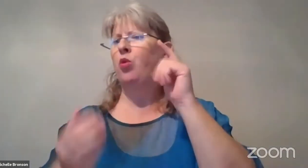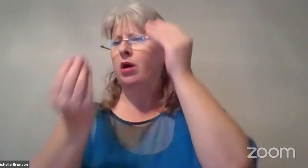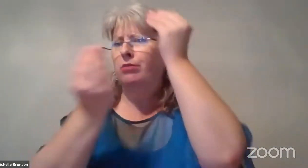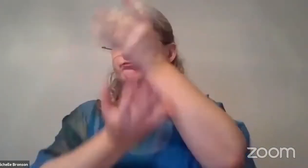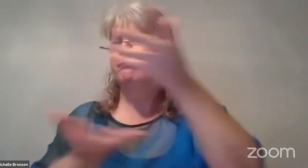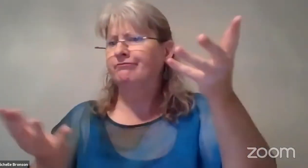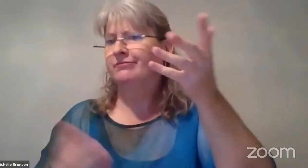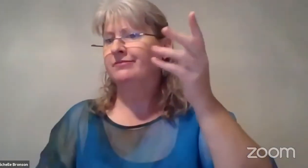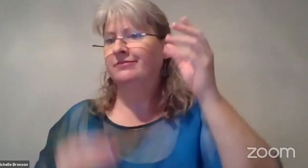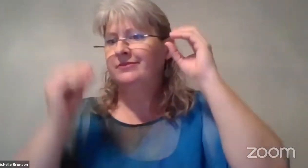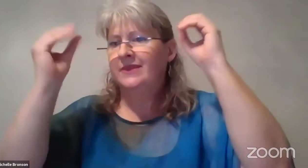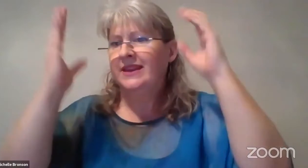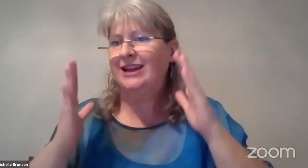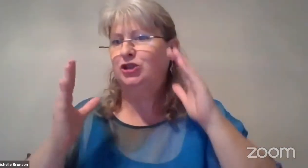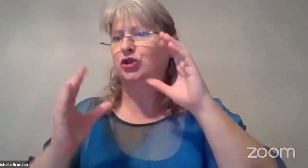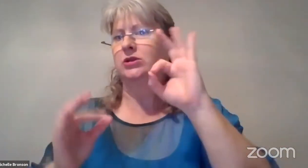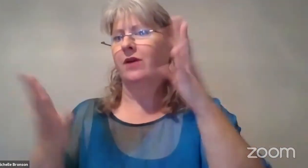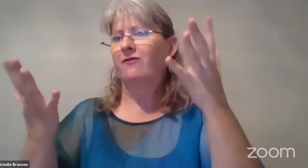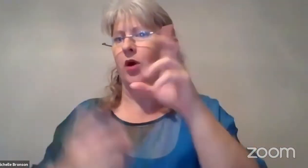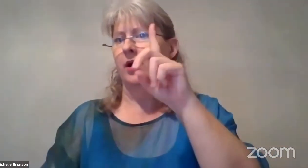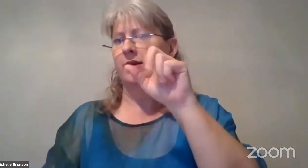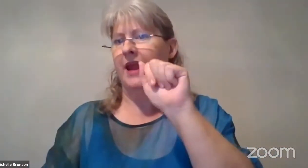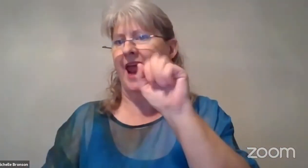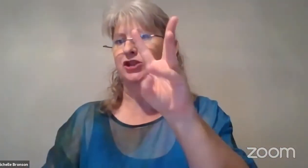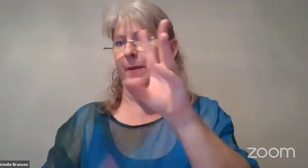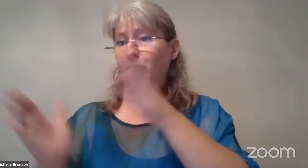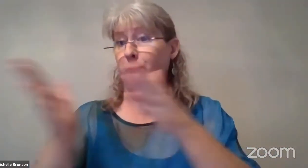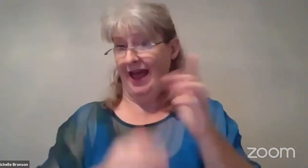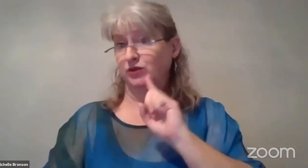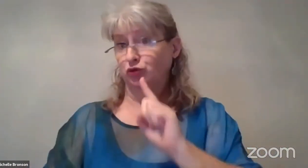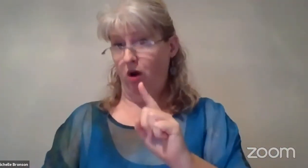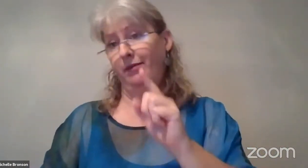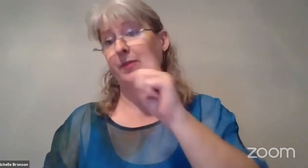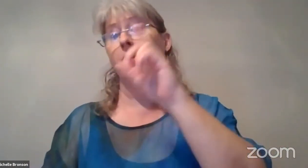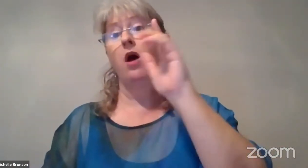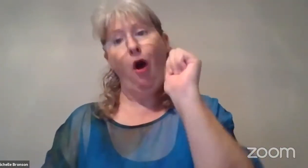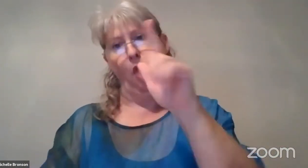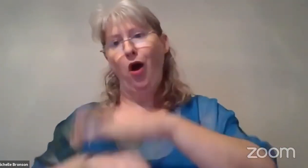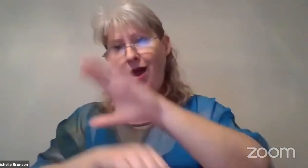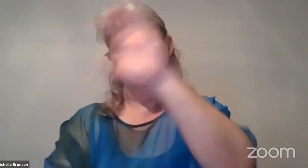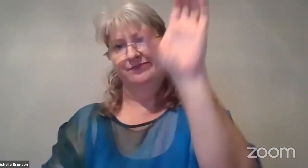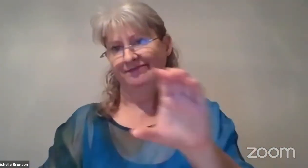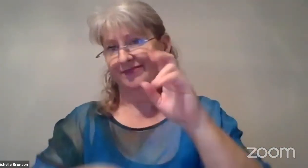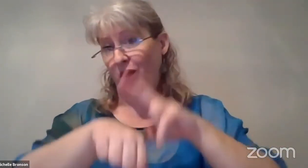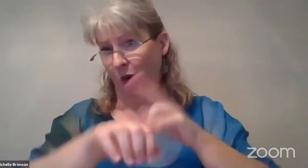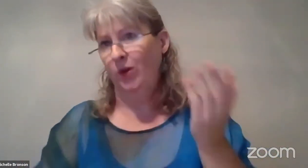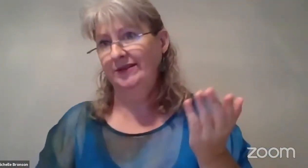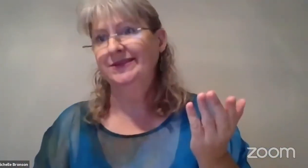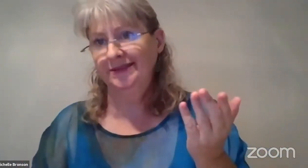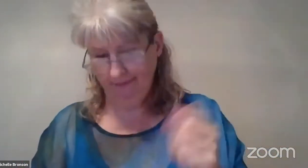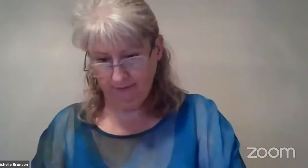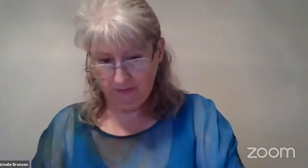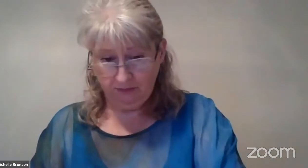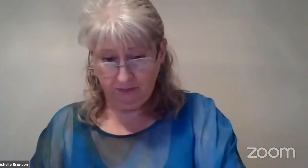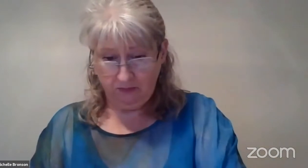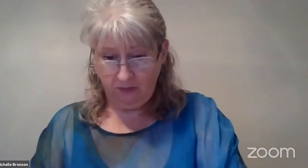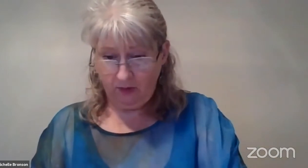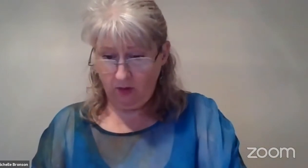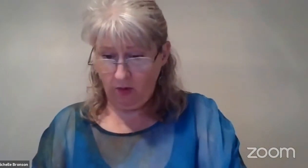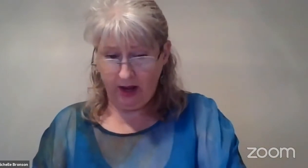will teach you the work DHW plan doc, but all I'm inform the teachers of what our